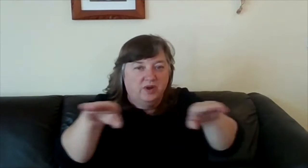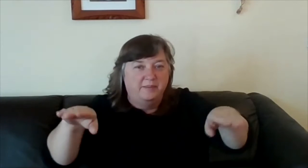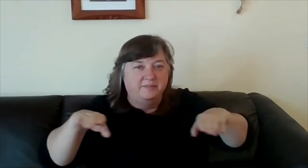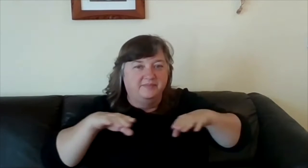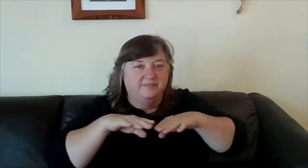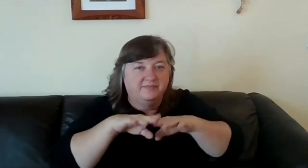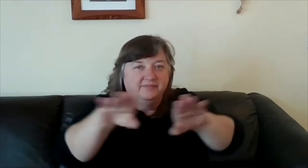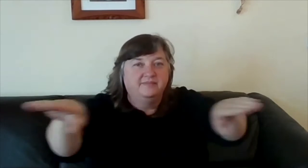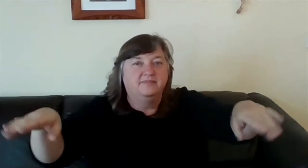Swim.